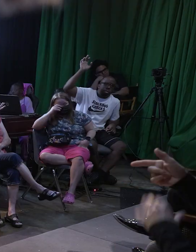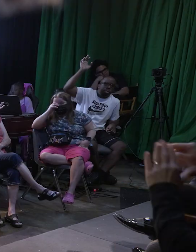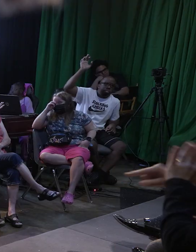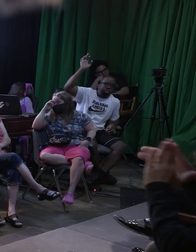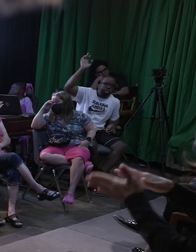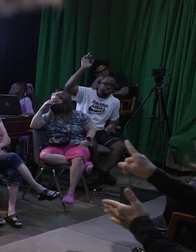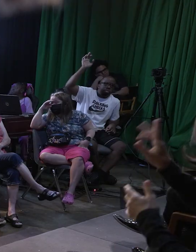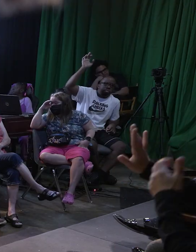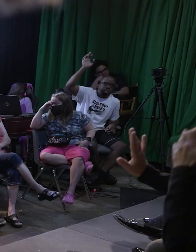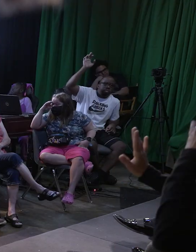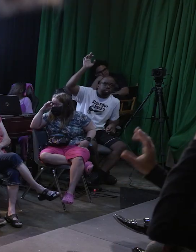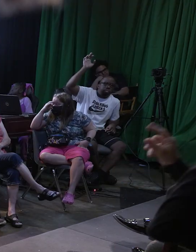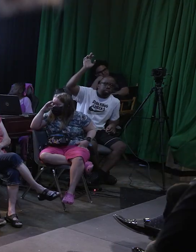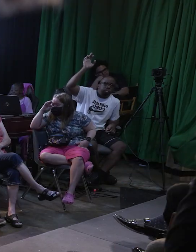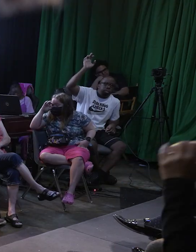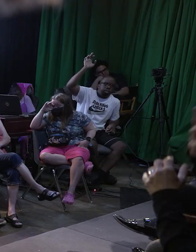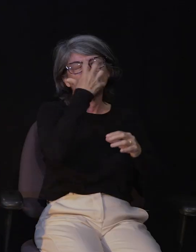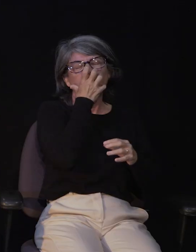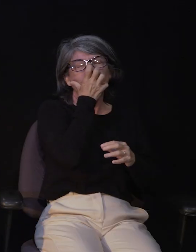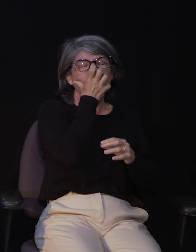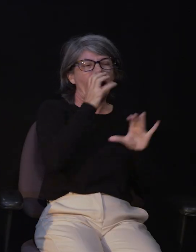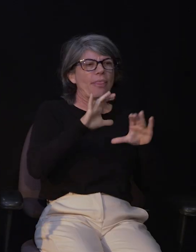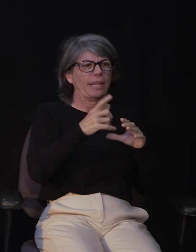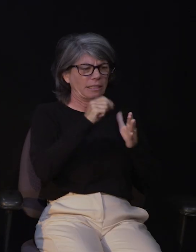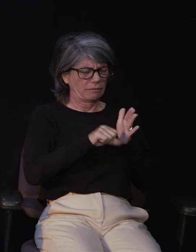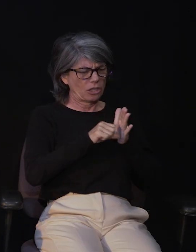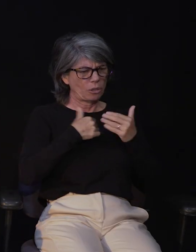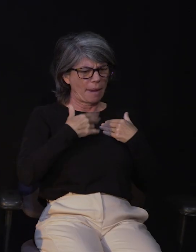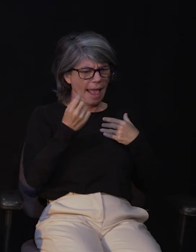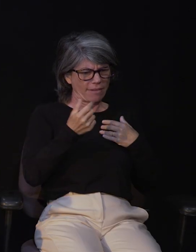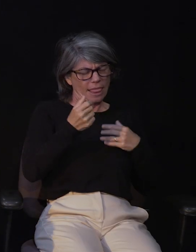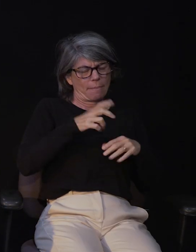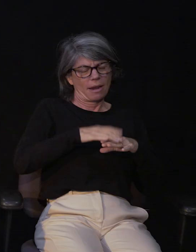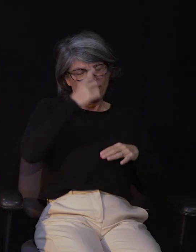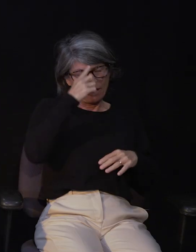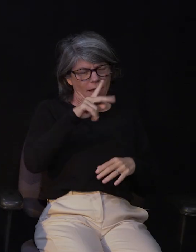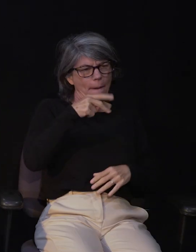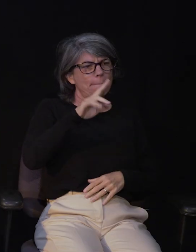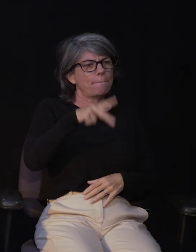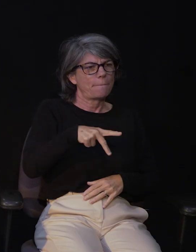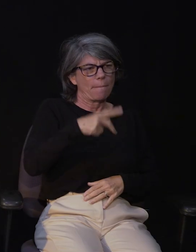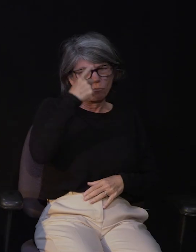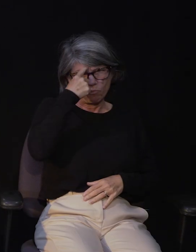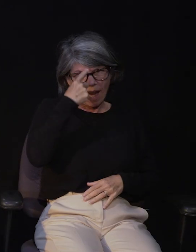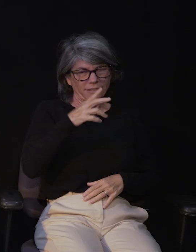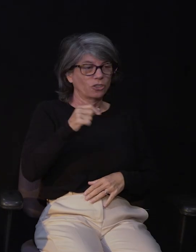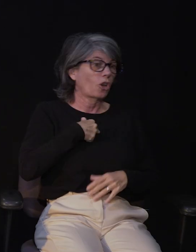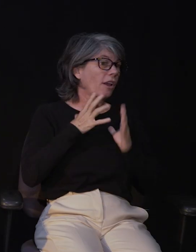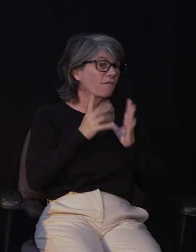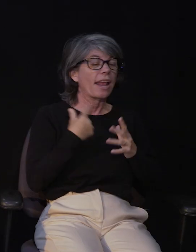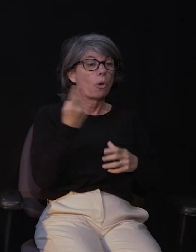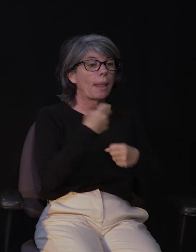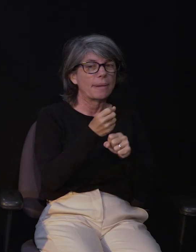Were you? They put you under and did a thing. So you might have a little pump brain. What it's called that. So that's You'll why, be fine. It you know, only